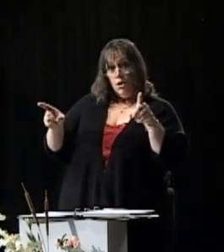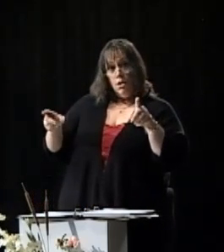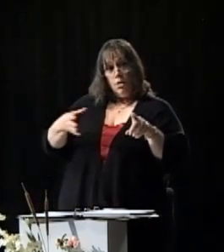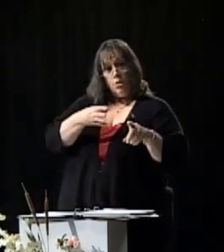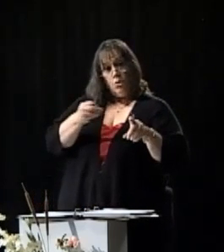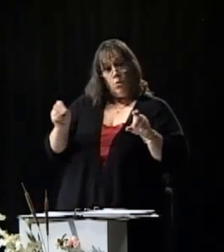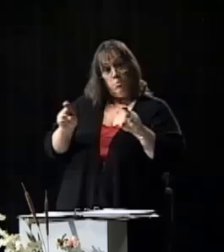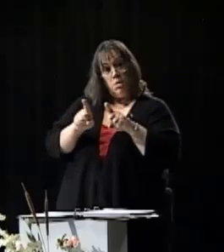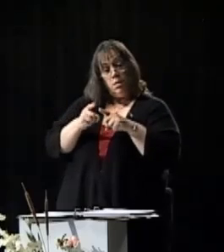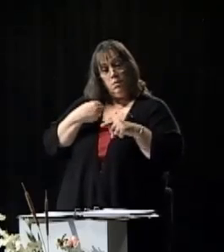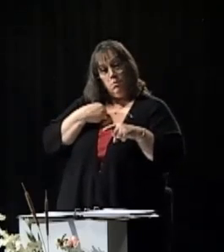You and me